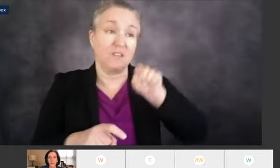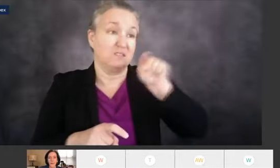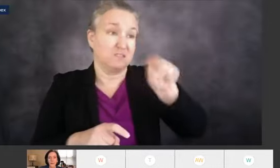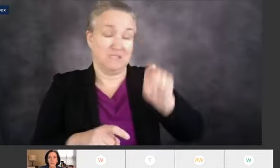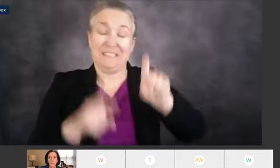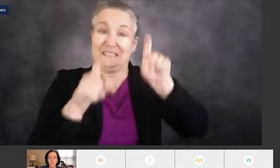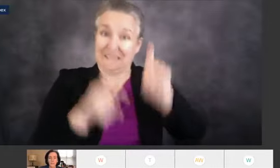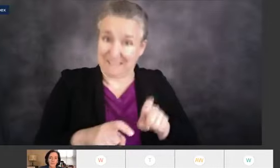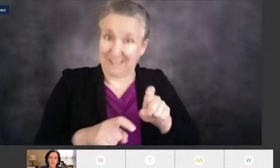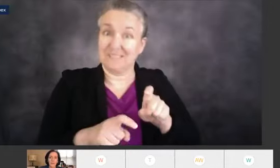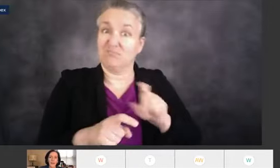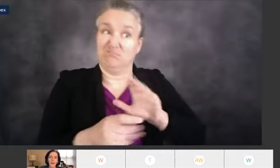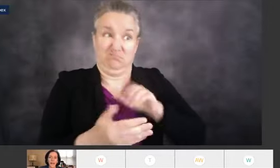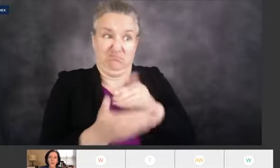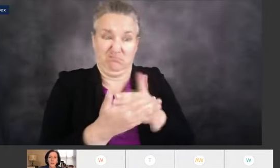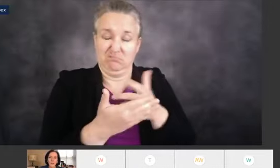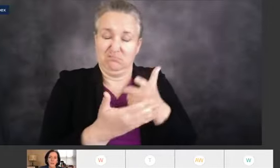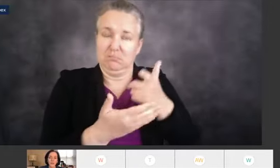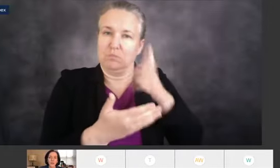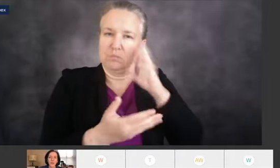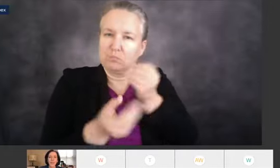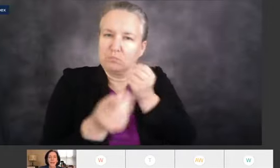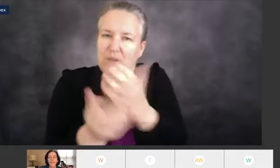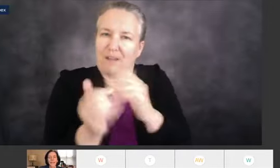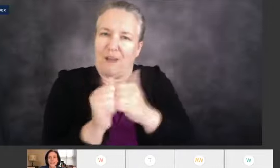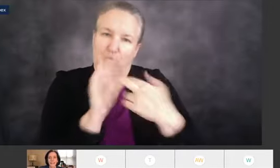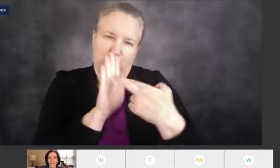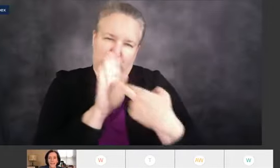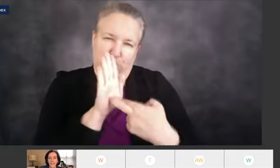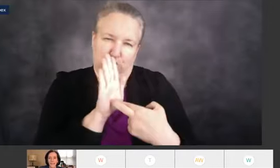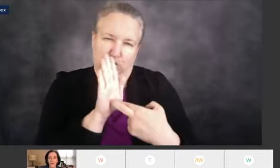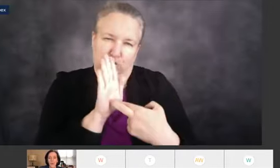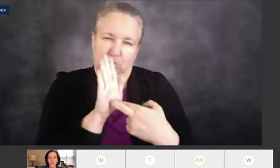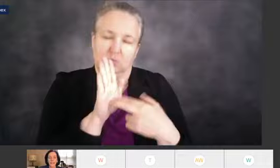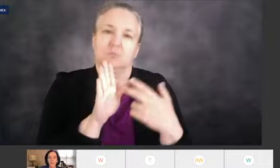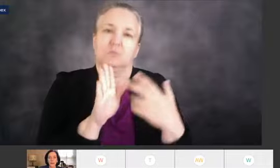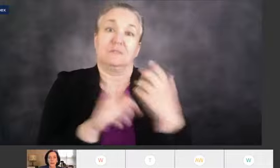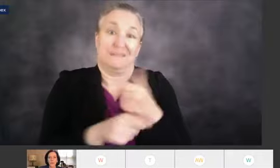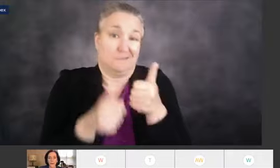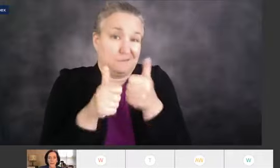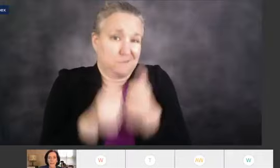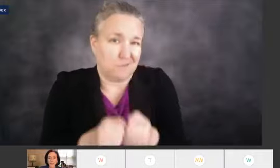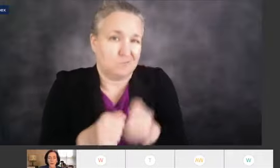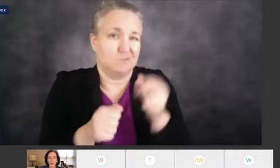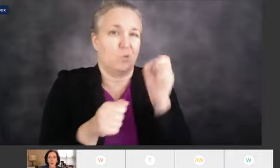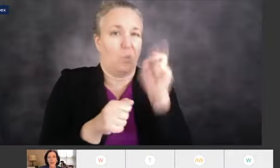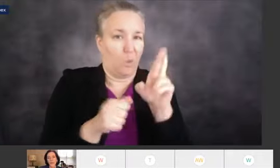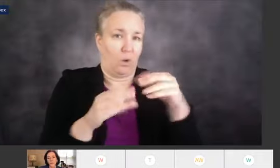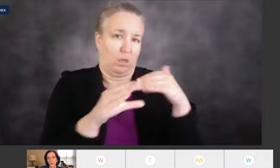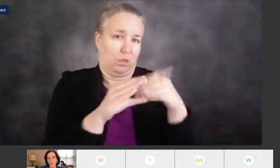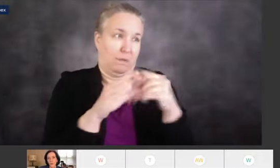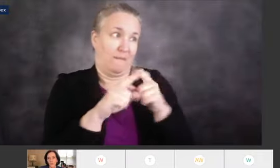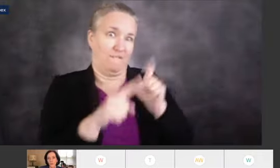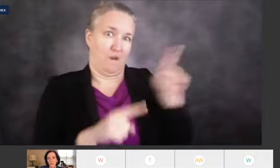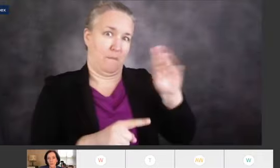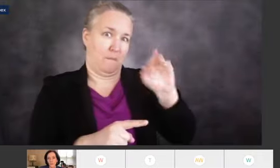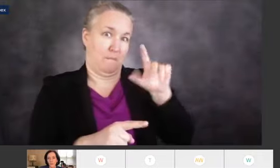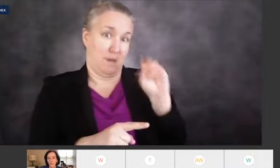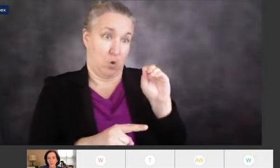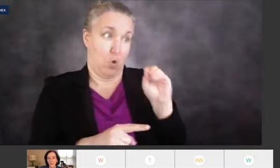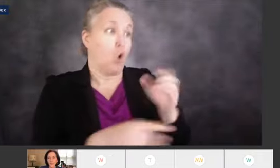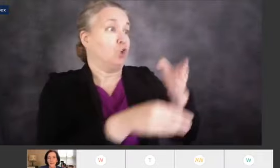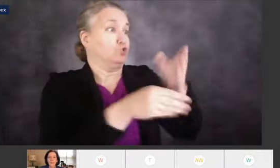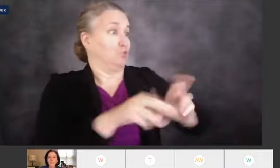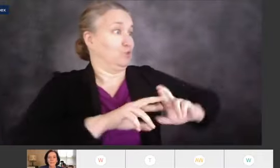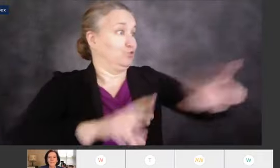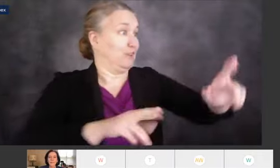given information on how to register to get a text or an email from Mako as soon as your test result